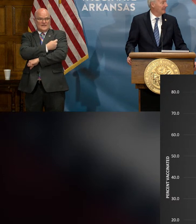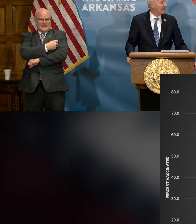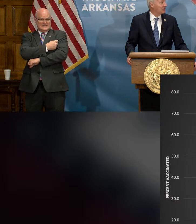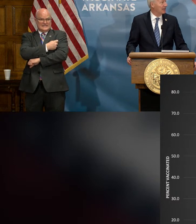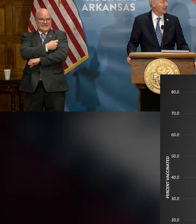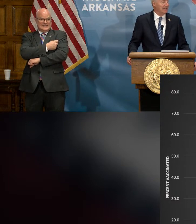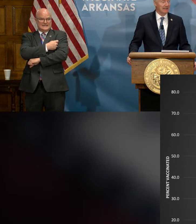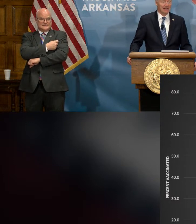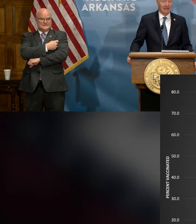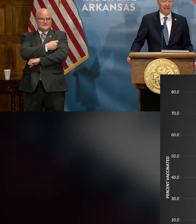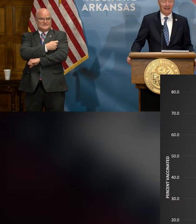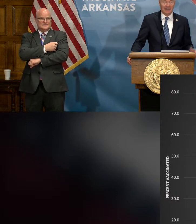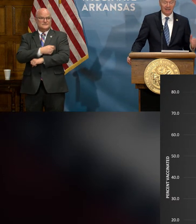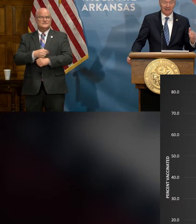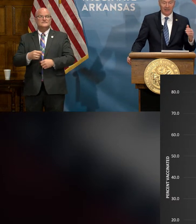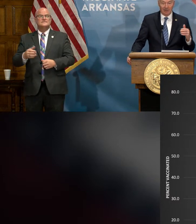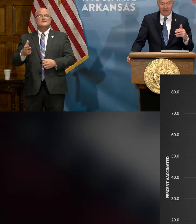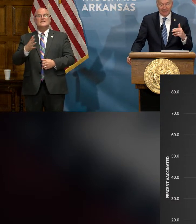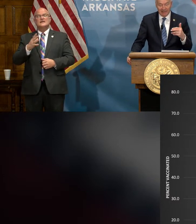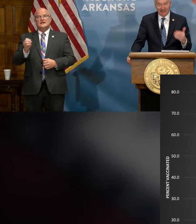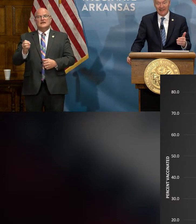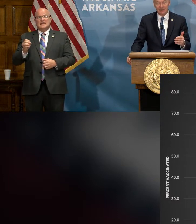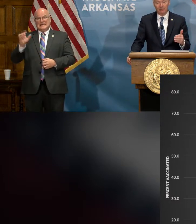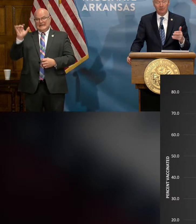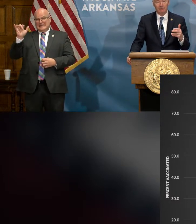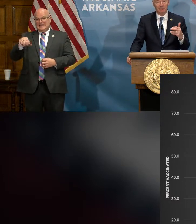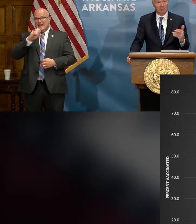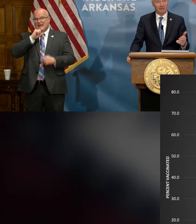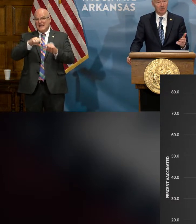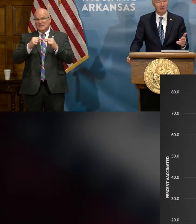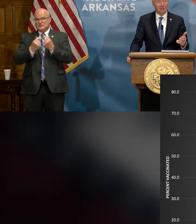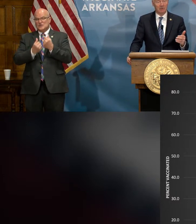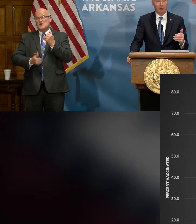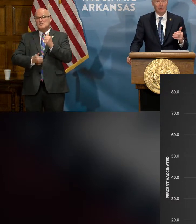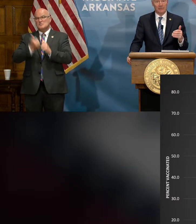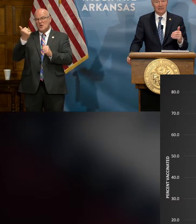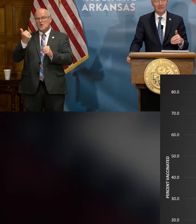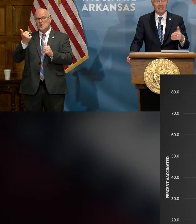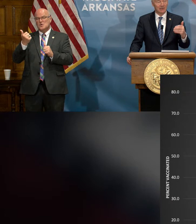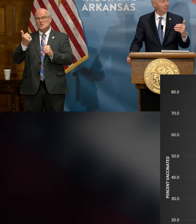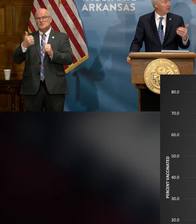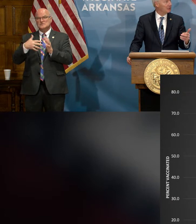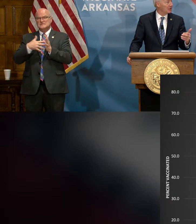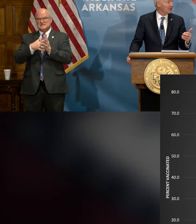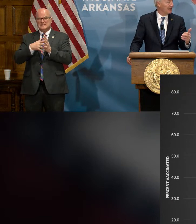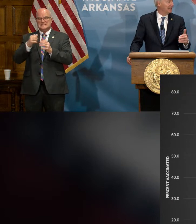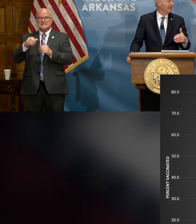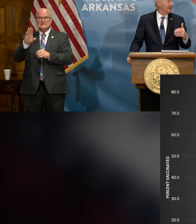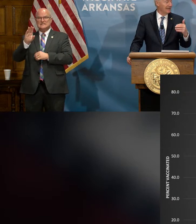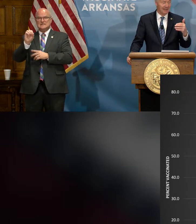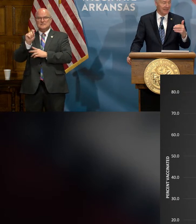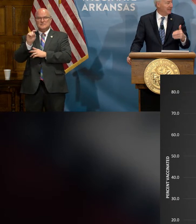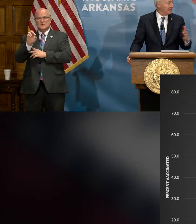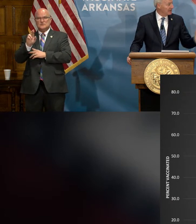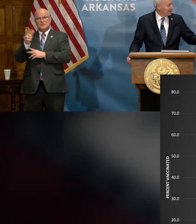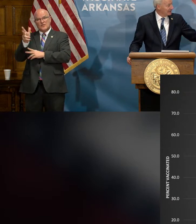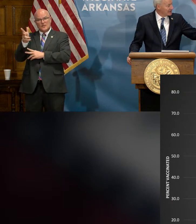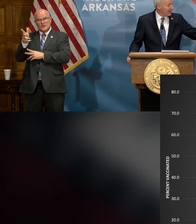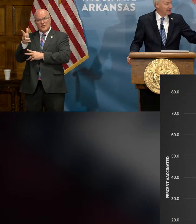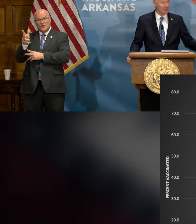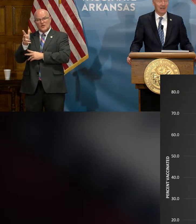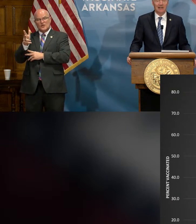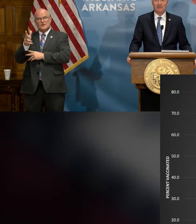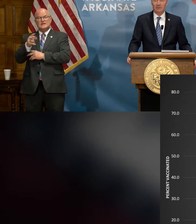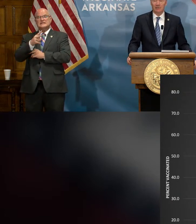partially vaccinated. And in that age group, the most vulnerable, of course, needs to get the booster shot, needs to